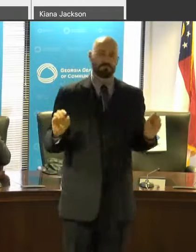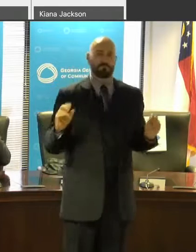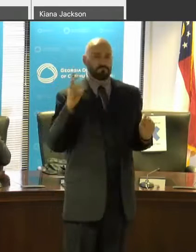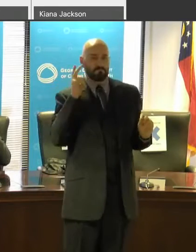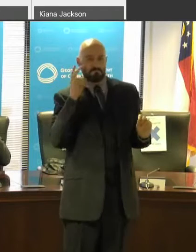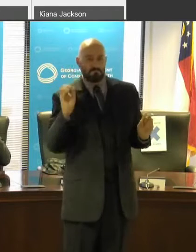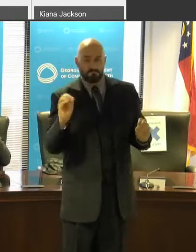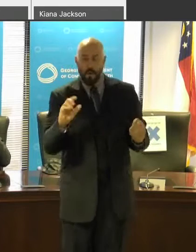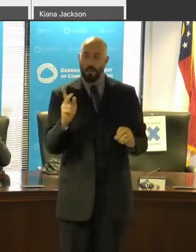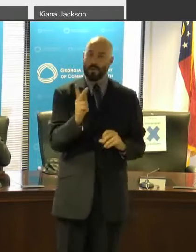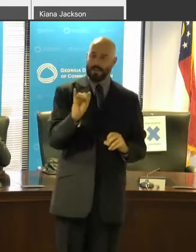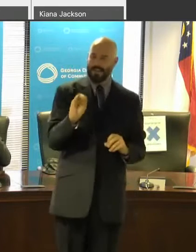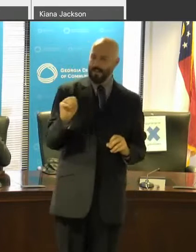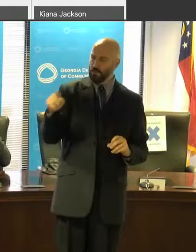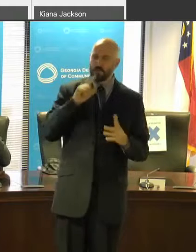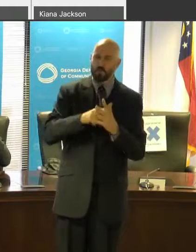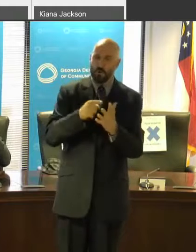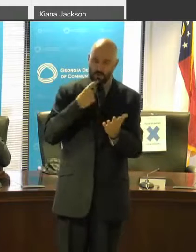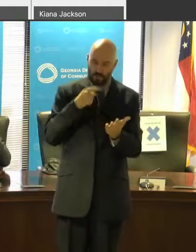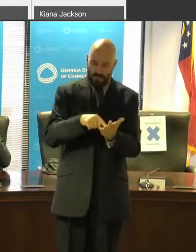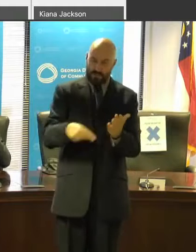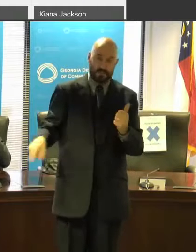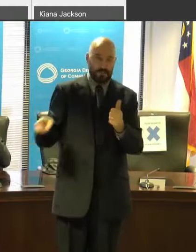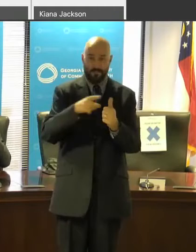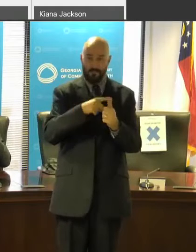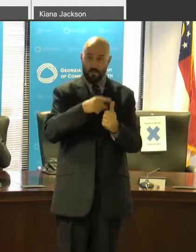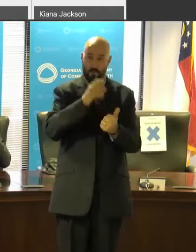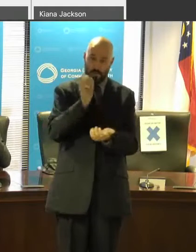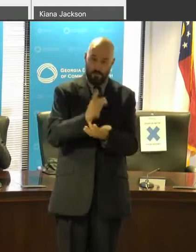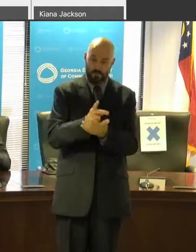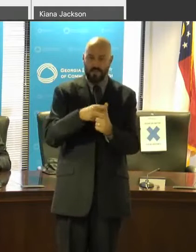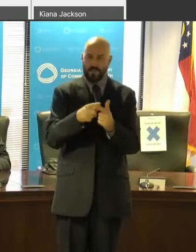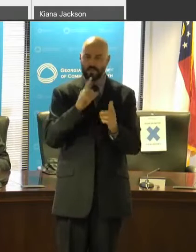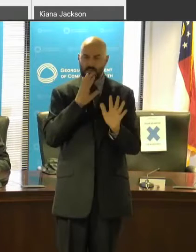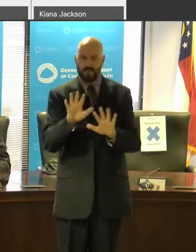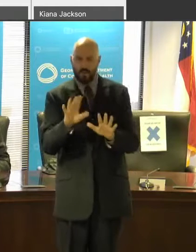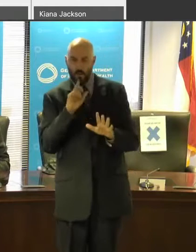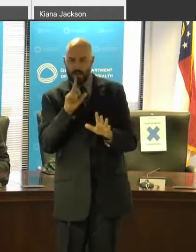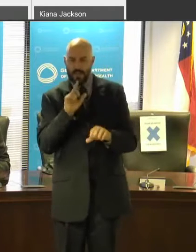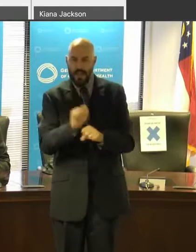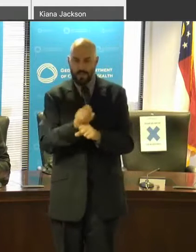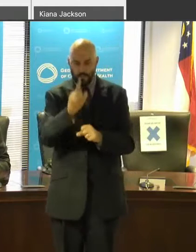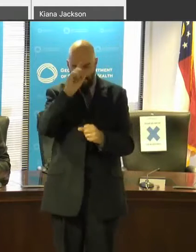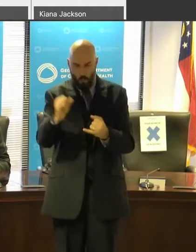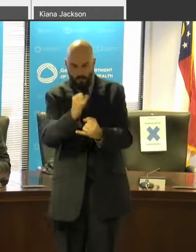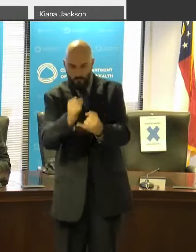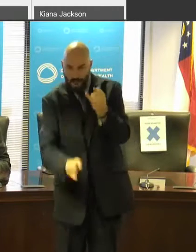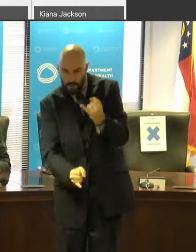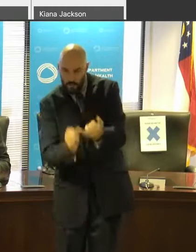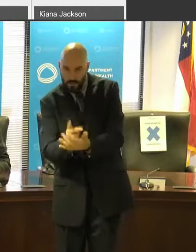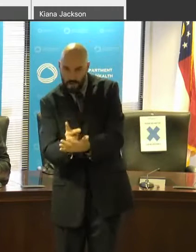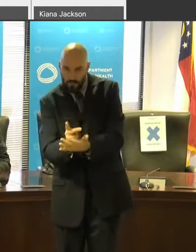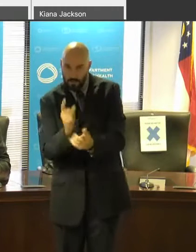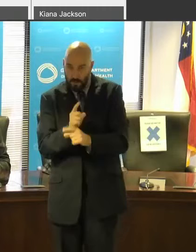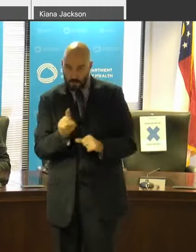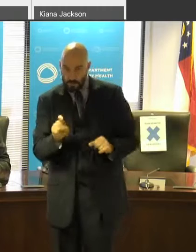out there, you said this is initial adoption and then you clarified, but it actually is for final adoption. Am I correct? Yes, that